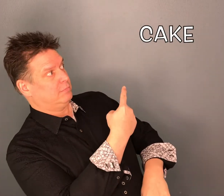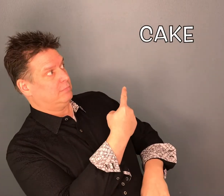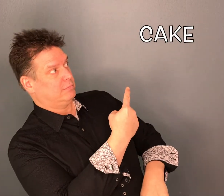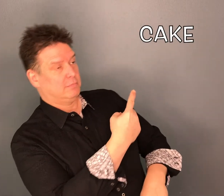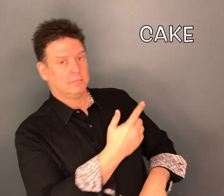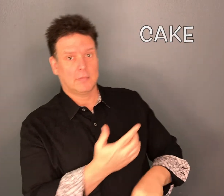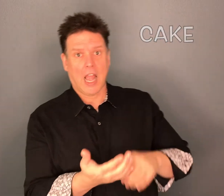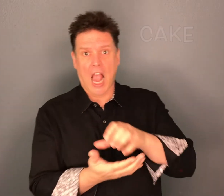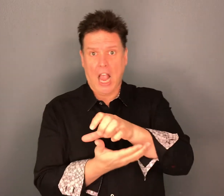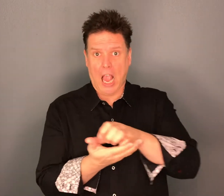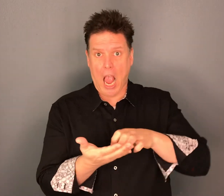Cake.